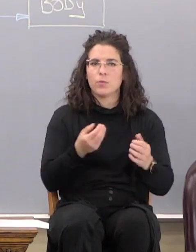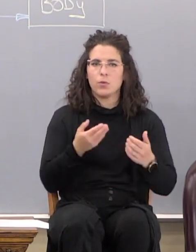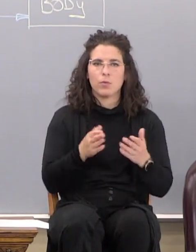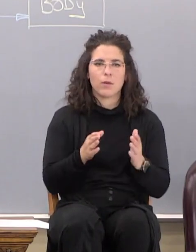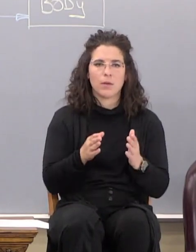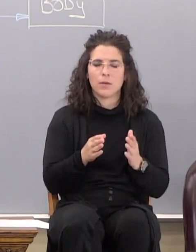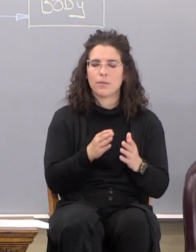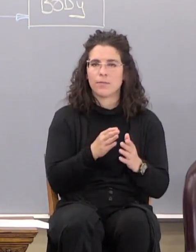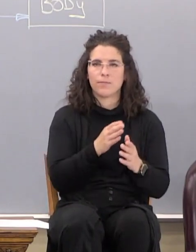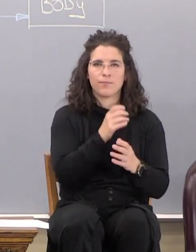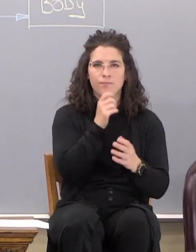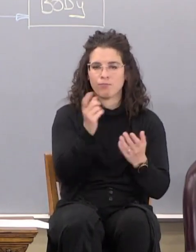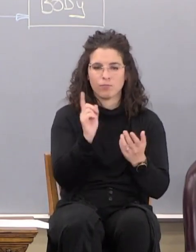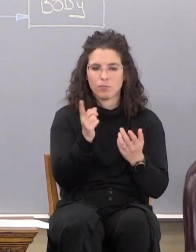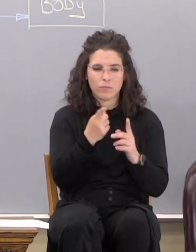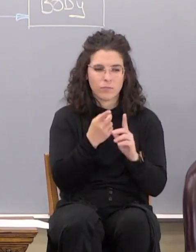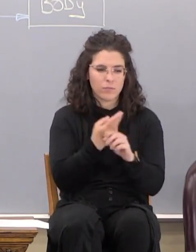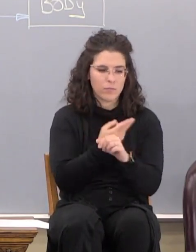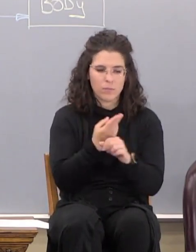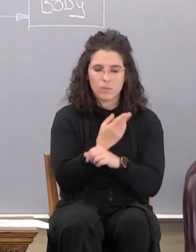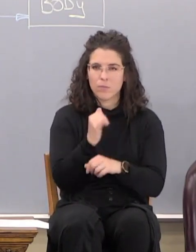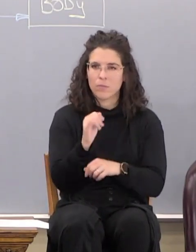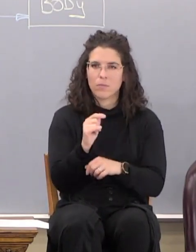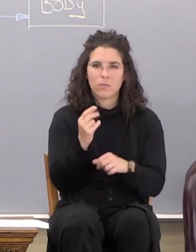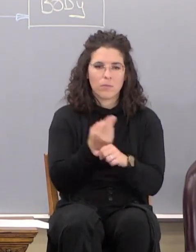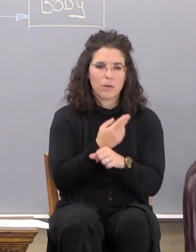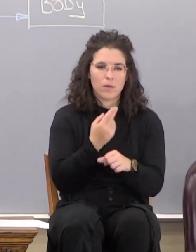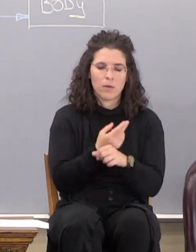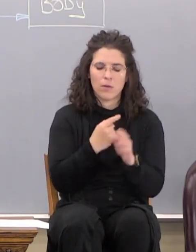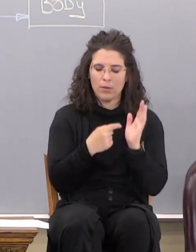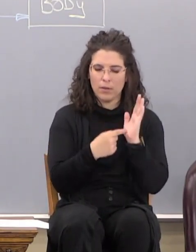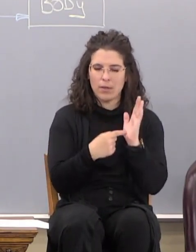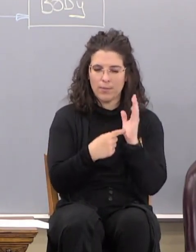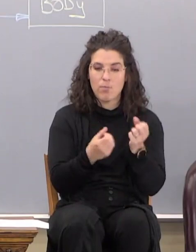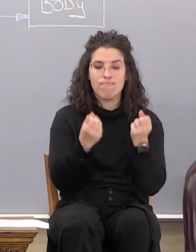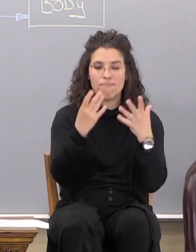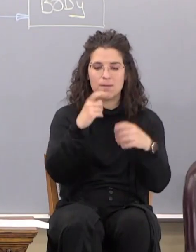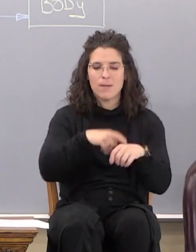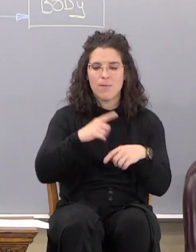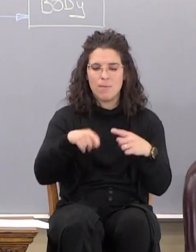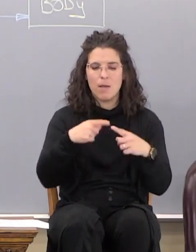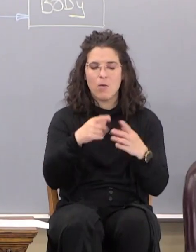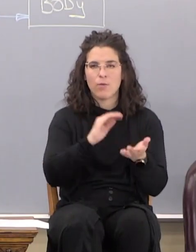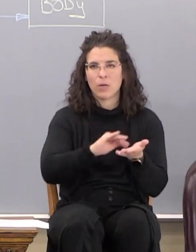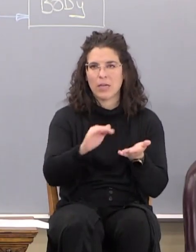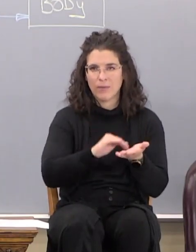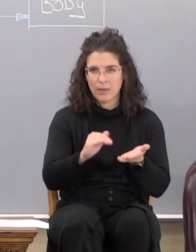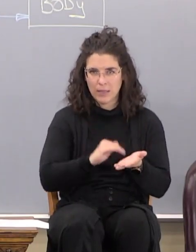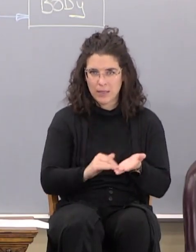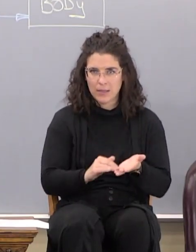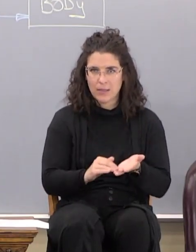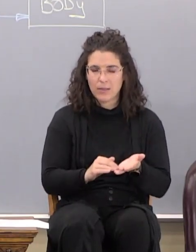to, you don't have where to use it. I've used the illustration many times about forgiveness.